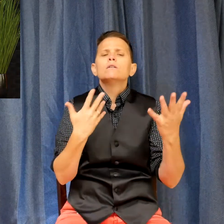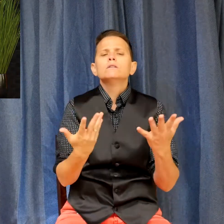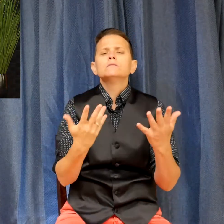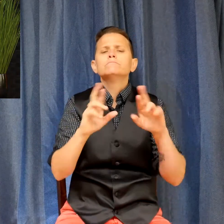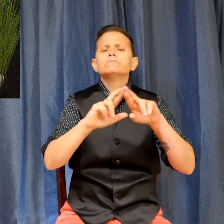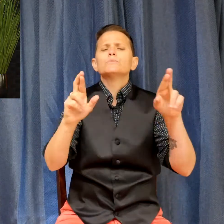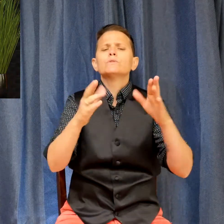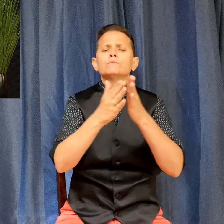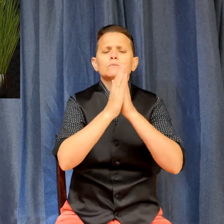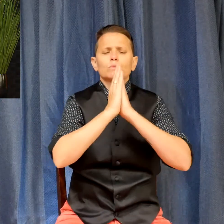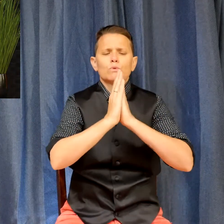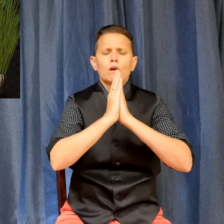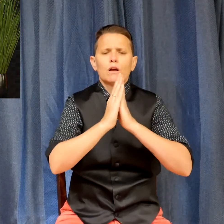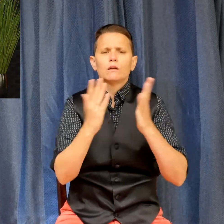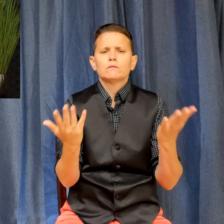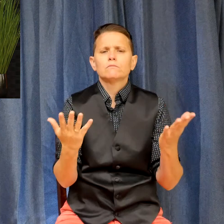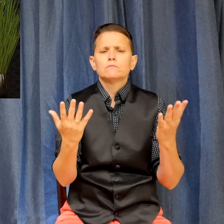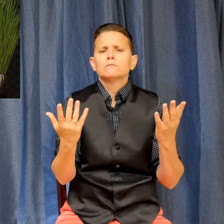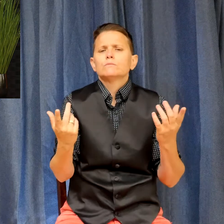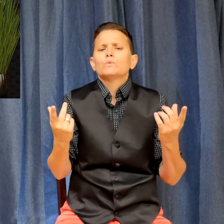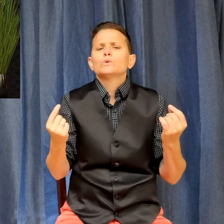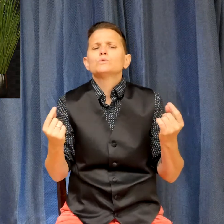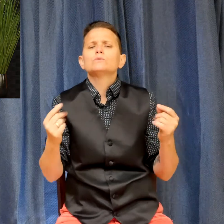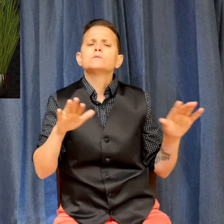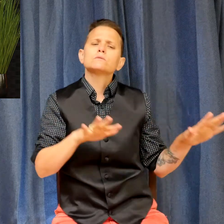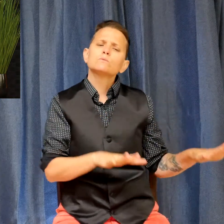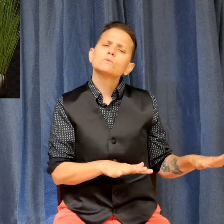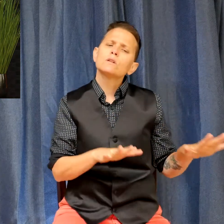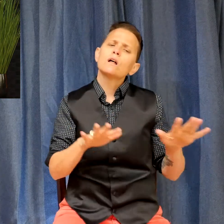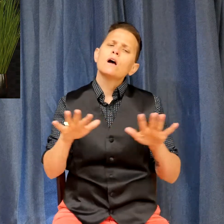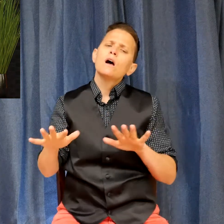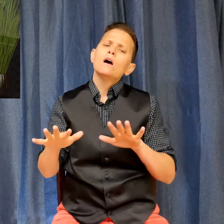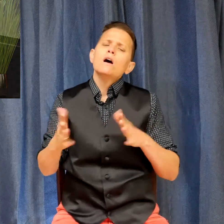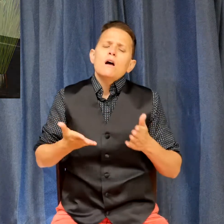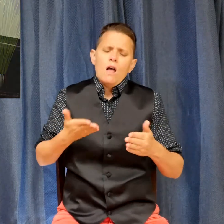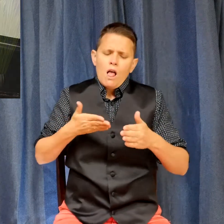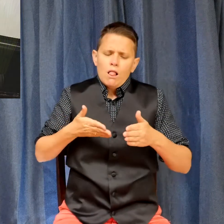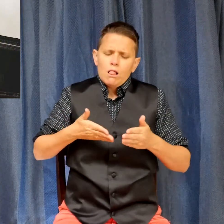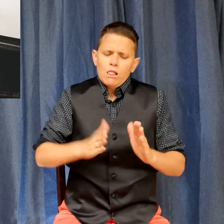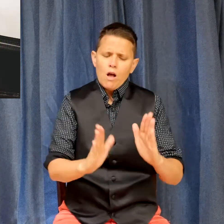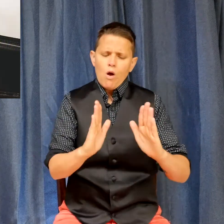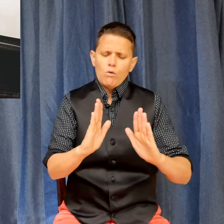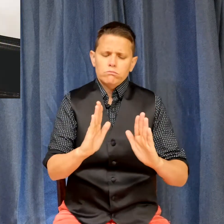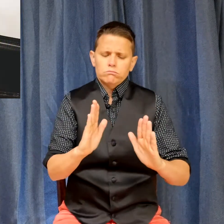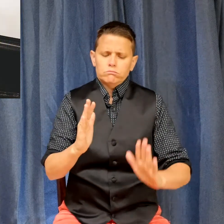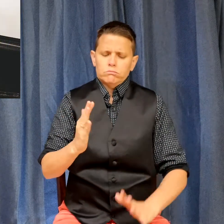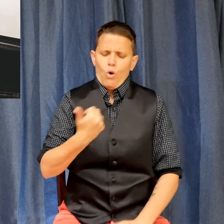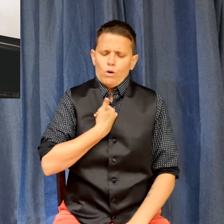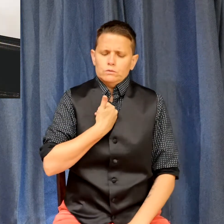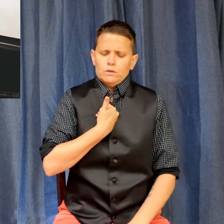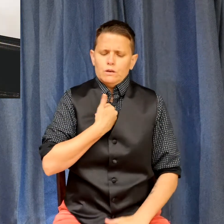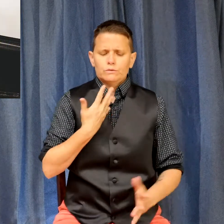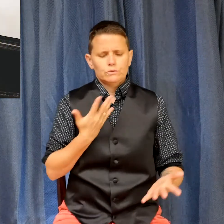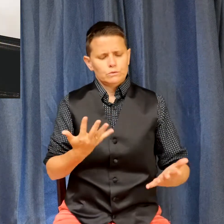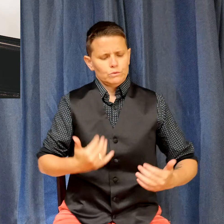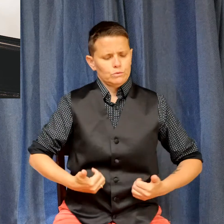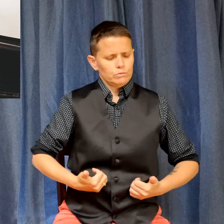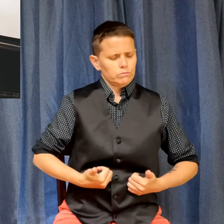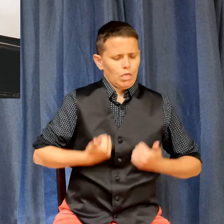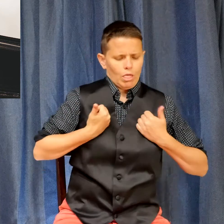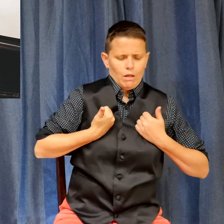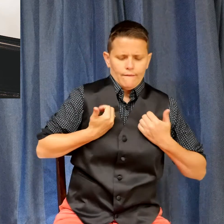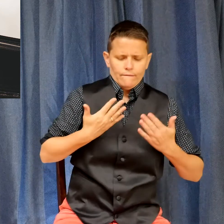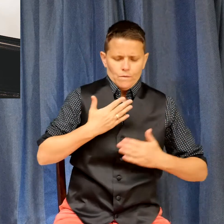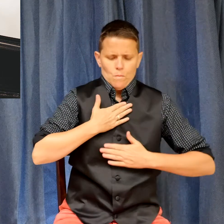our eyes and go within, allowing ourselves to feel that presence of the living Christ that lives, breathes,